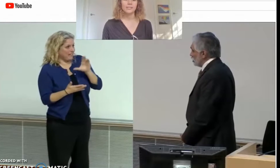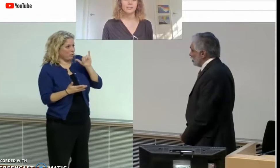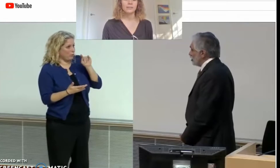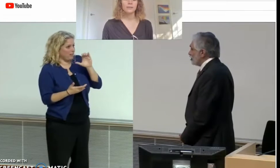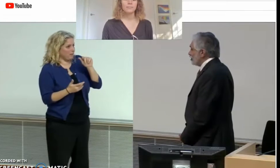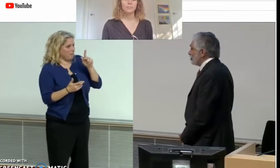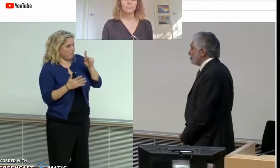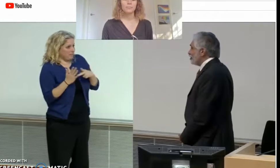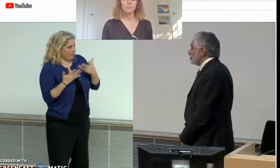answer.